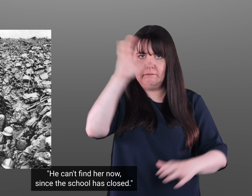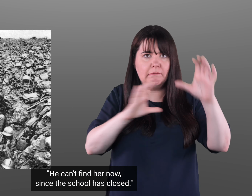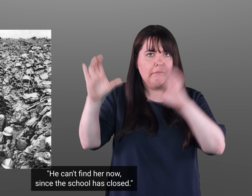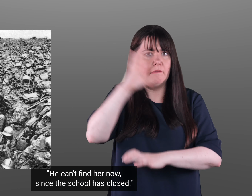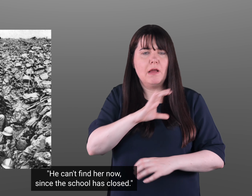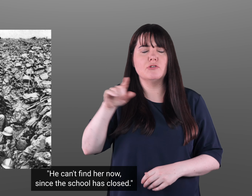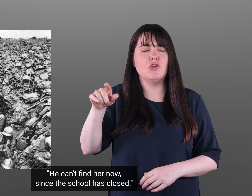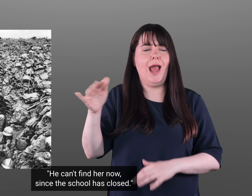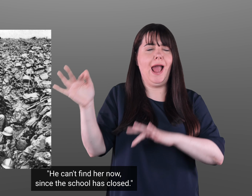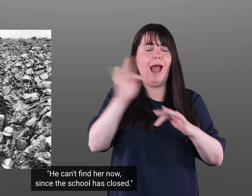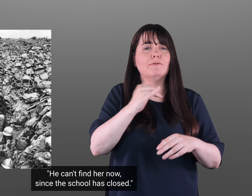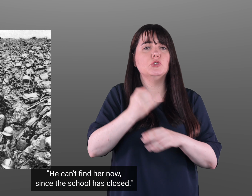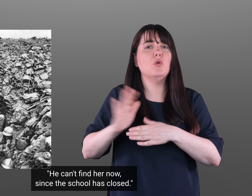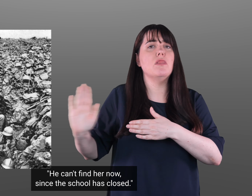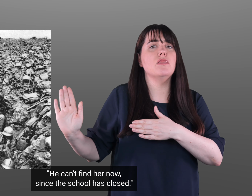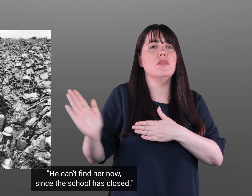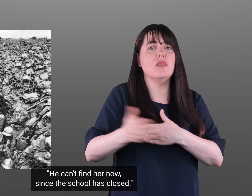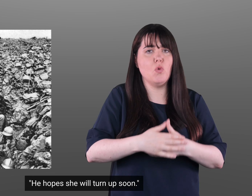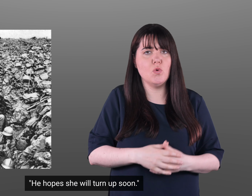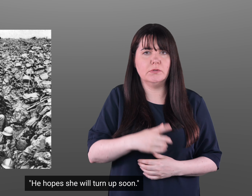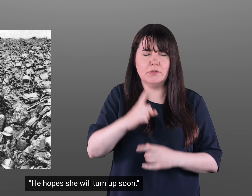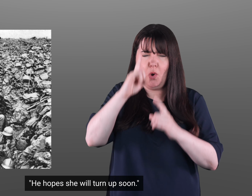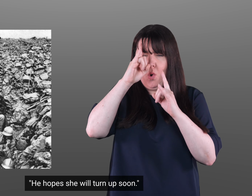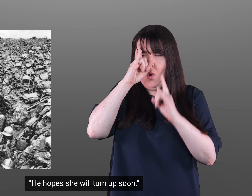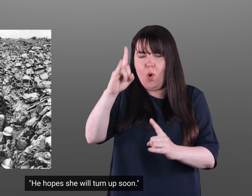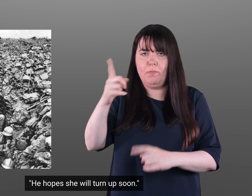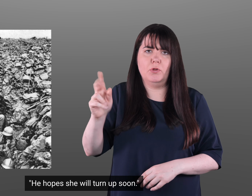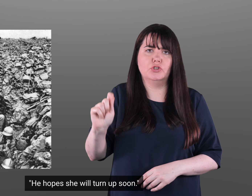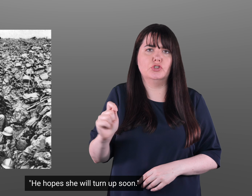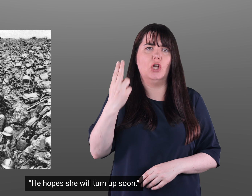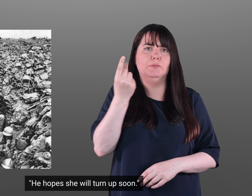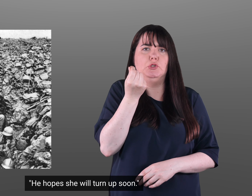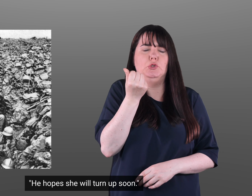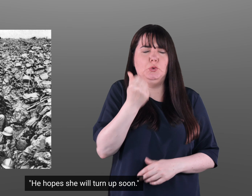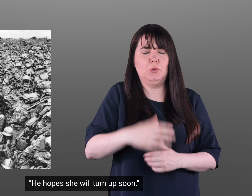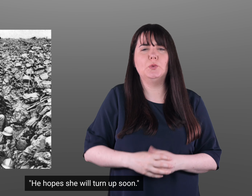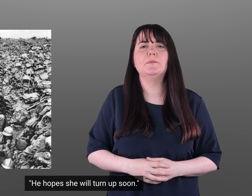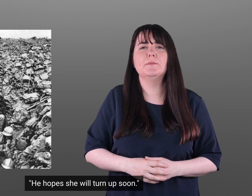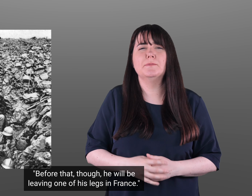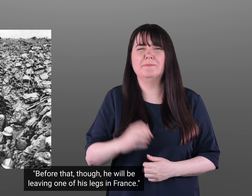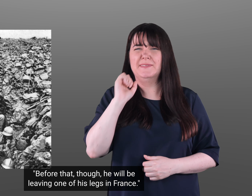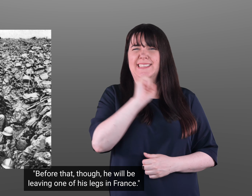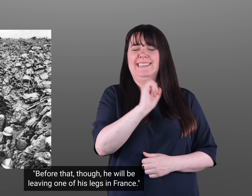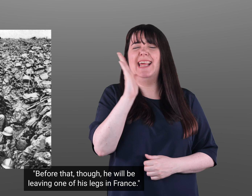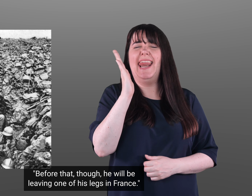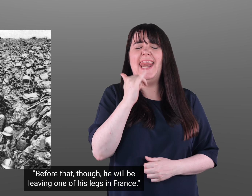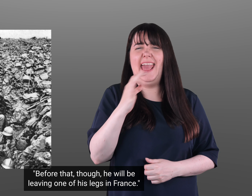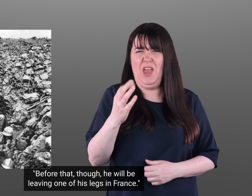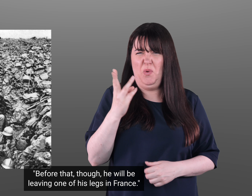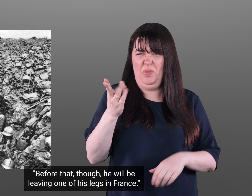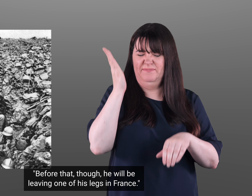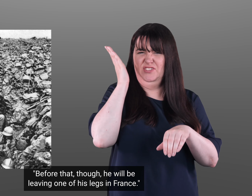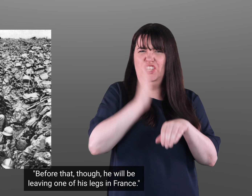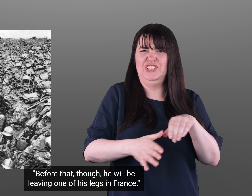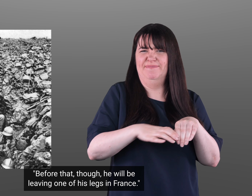He can't find her now since the school has closed. He hopes she will turn up soon. Before that, though, he will be leaving one of his